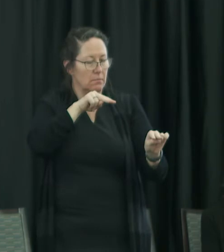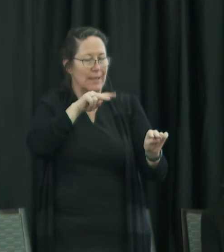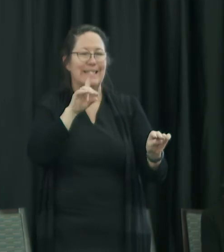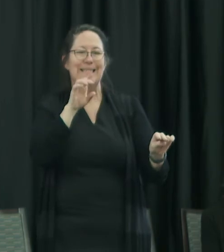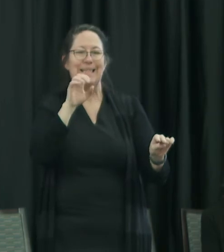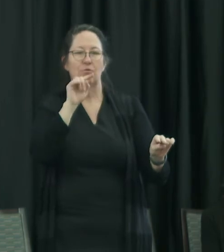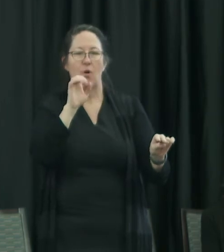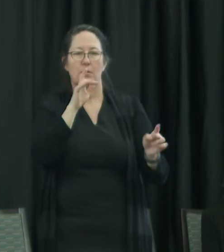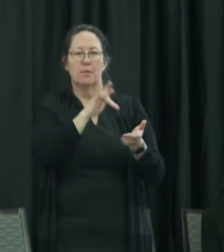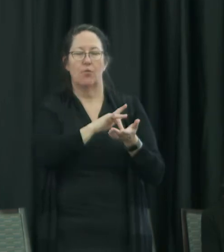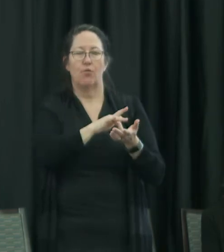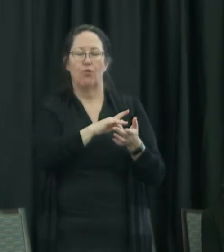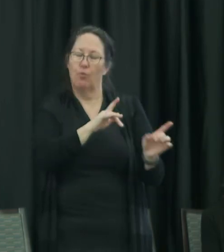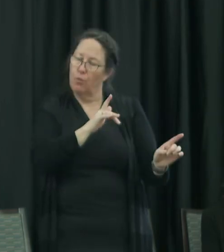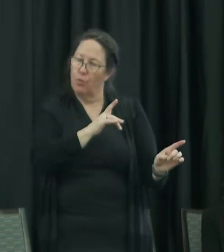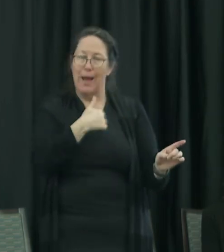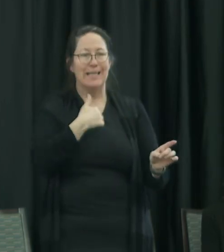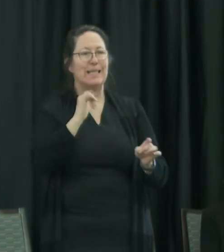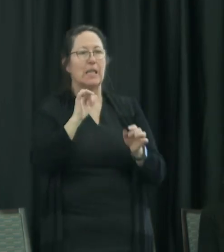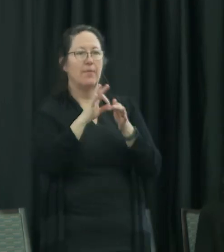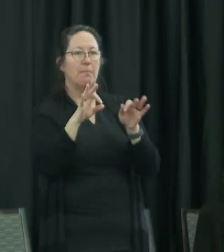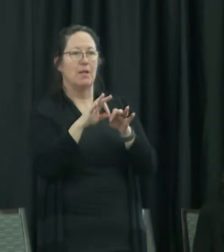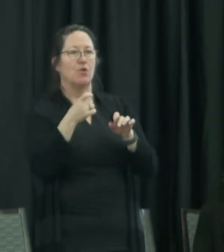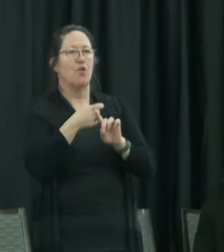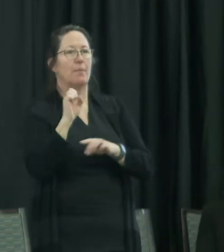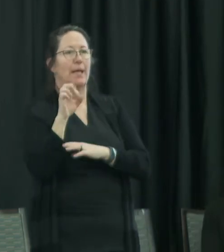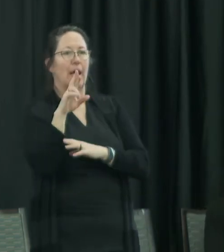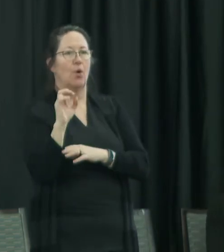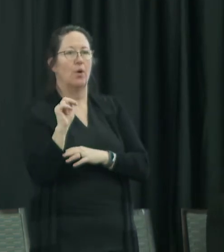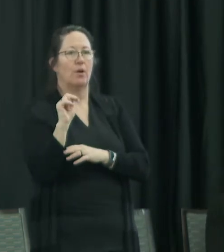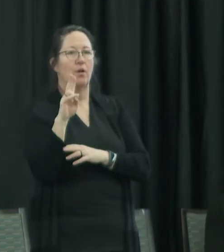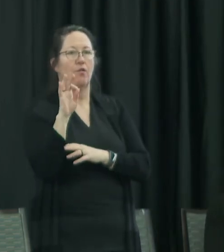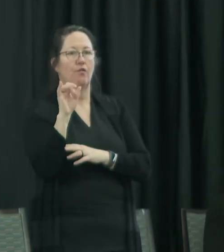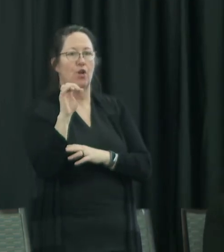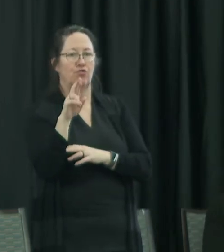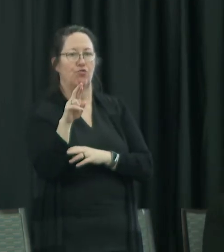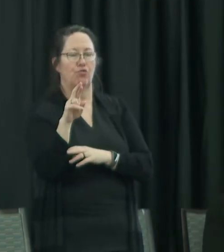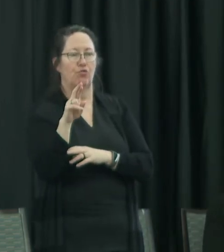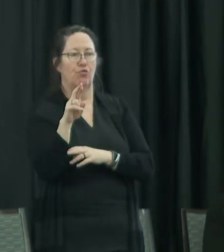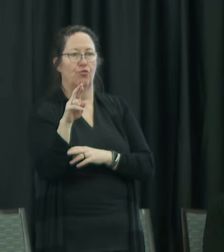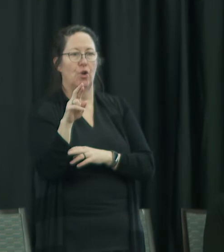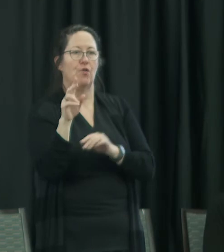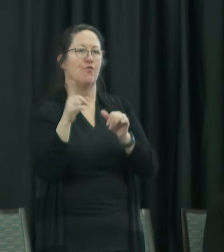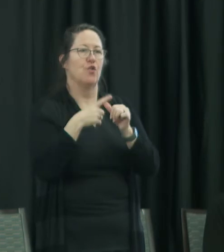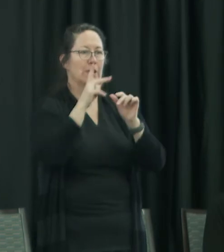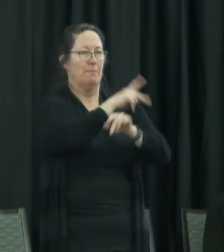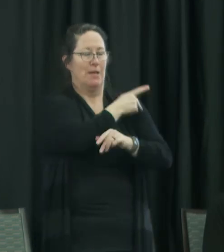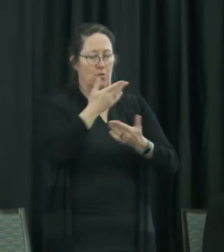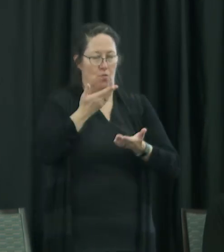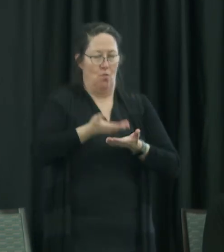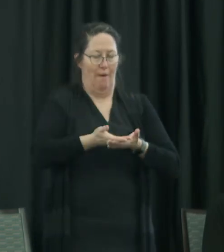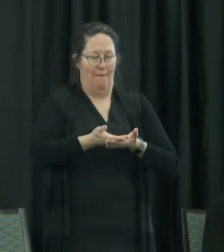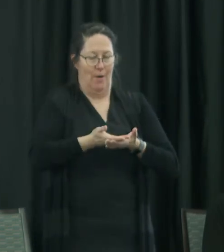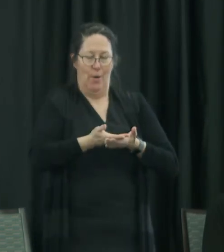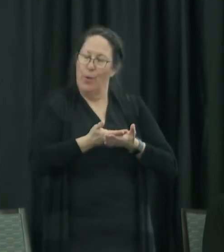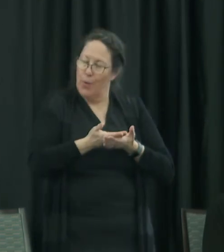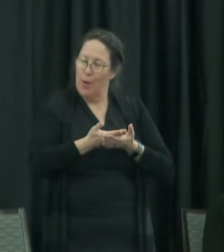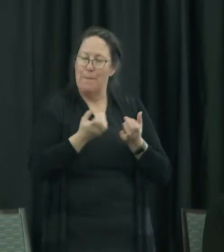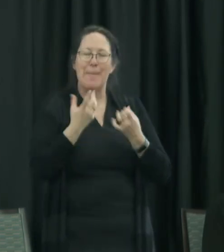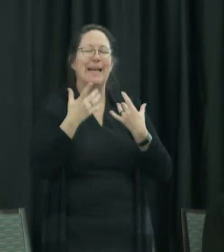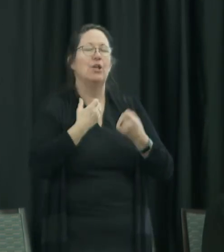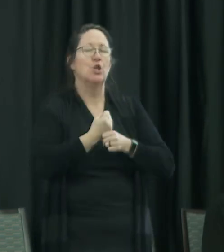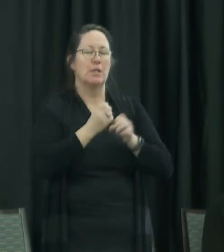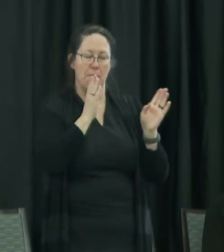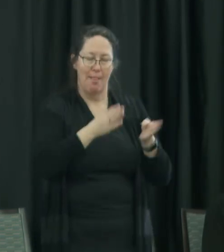unit. I still have the text message from Erin Foster, the Access Center director, when we received our first patient. Years of